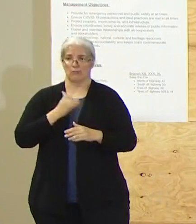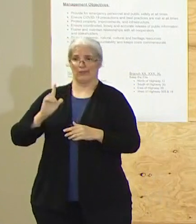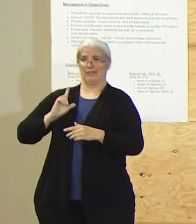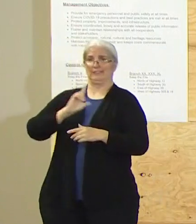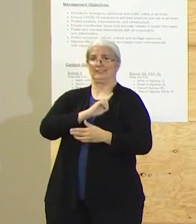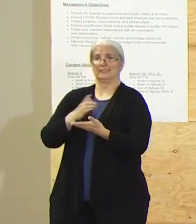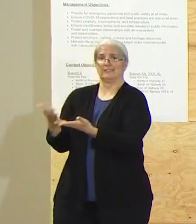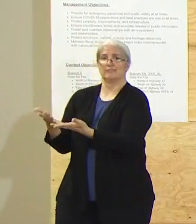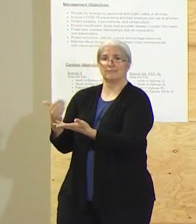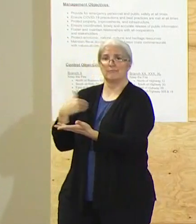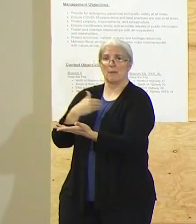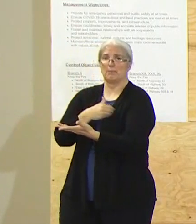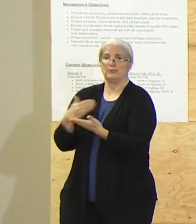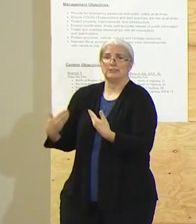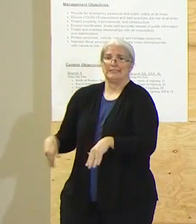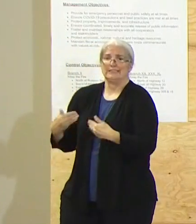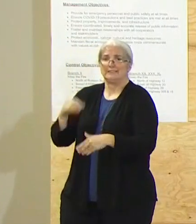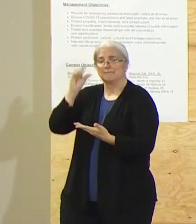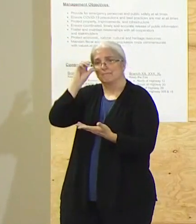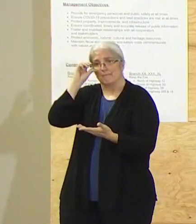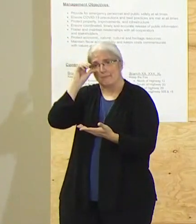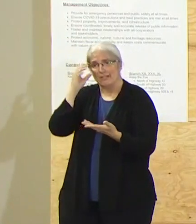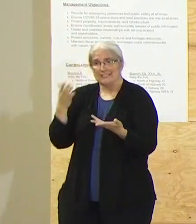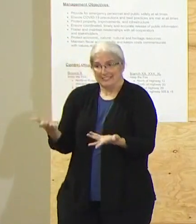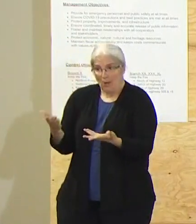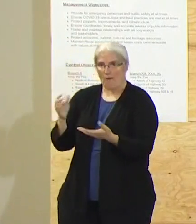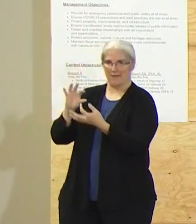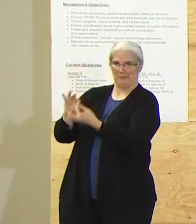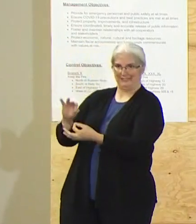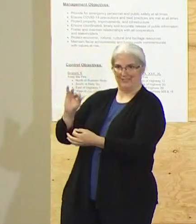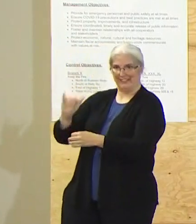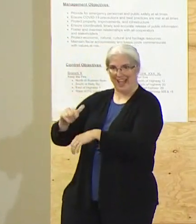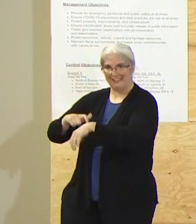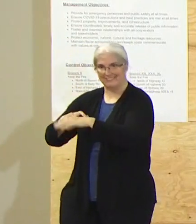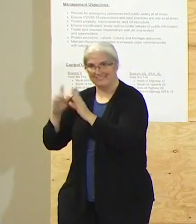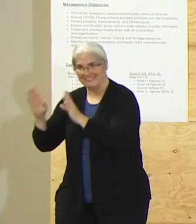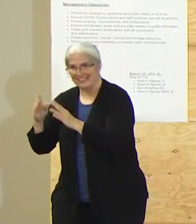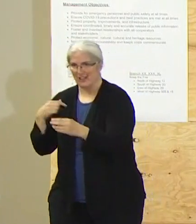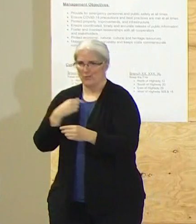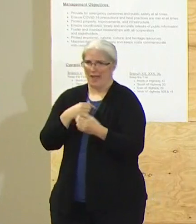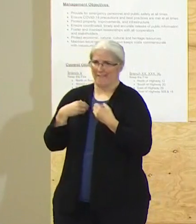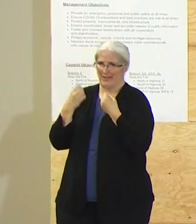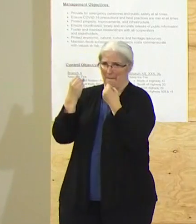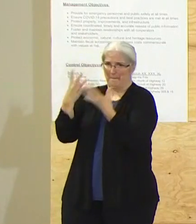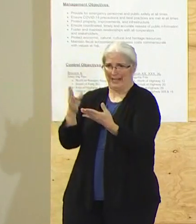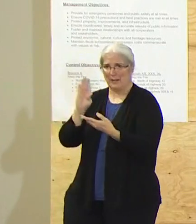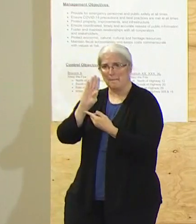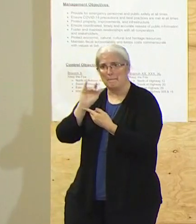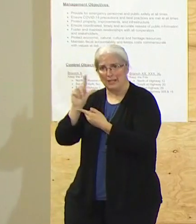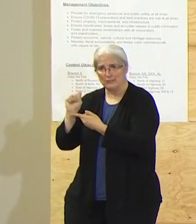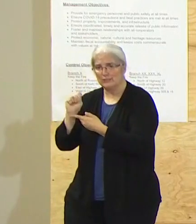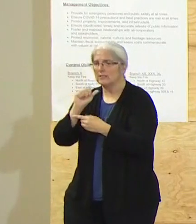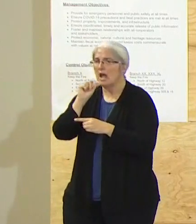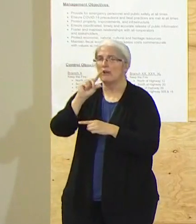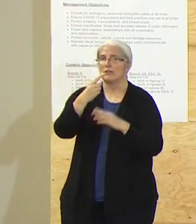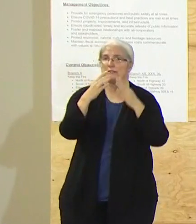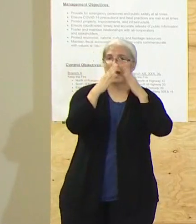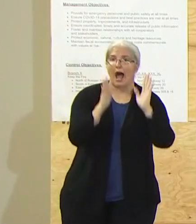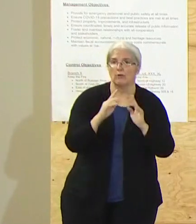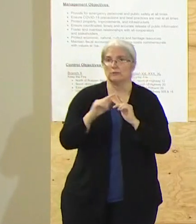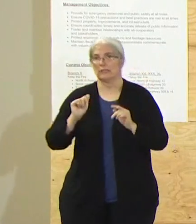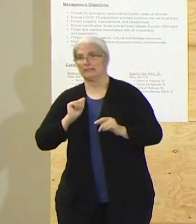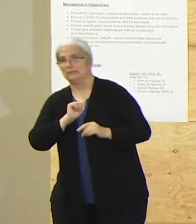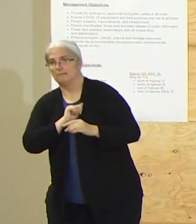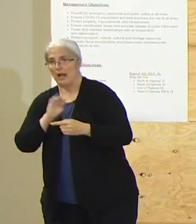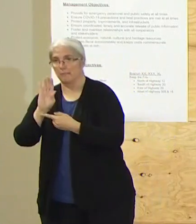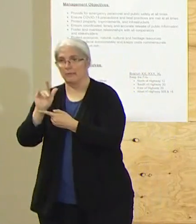a lot of those bills and the whole bill package across the spectrum of issues, not just housing, has been impacted. So the answer is yes